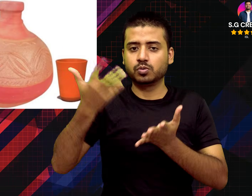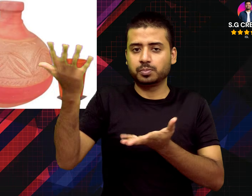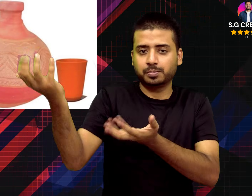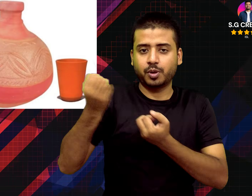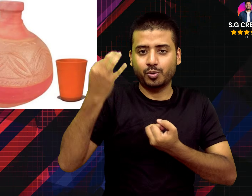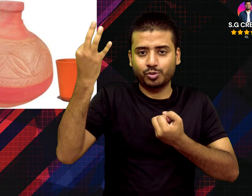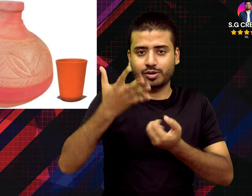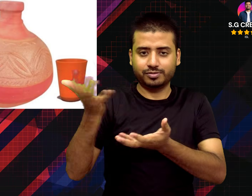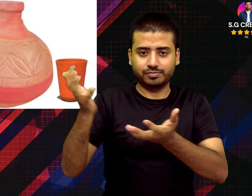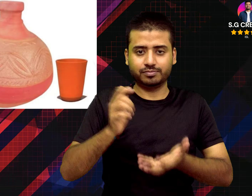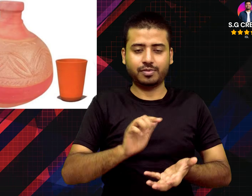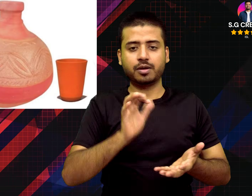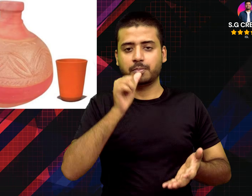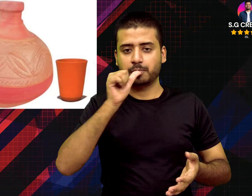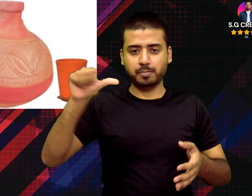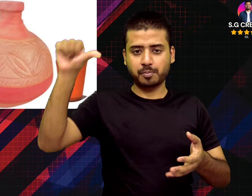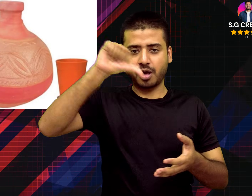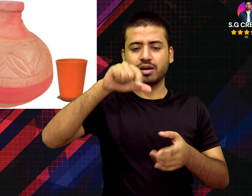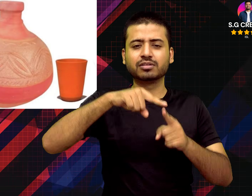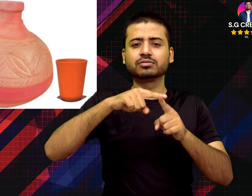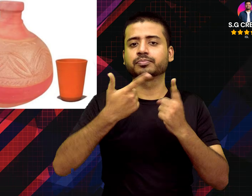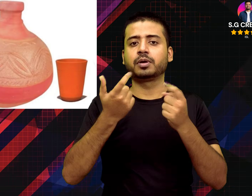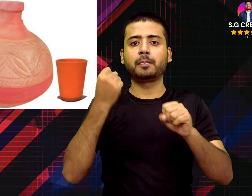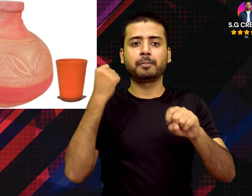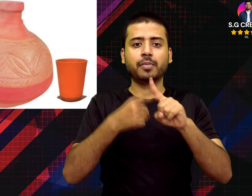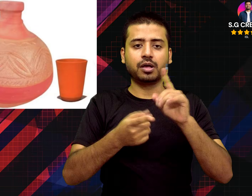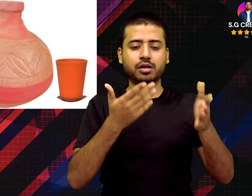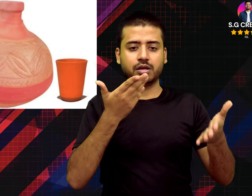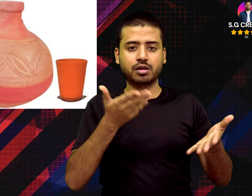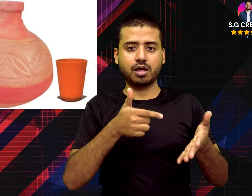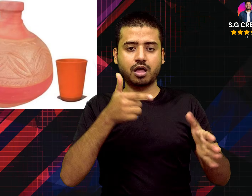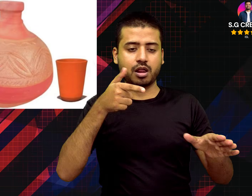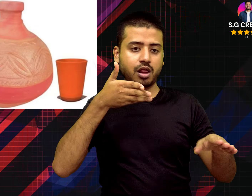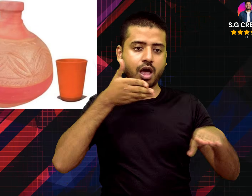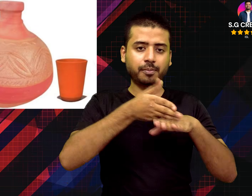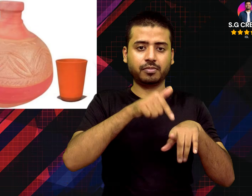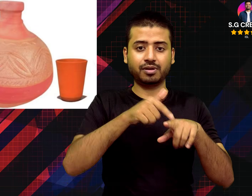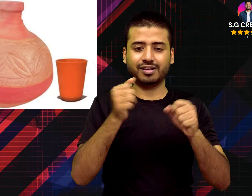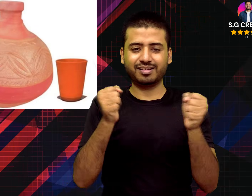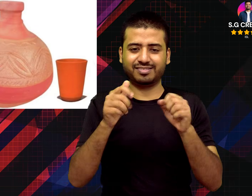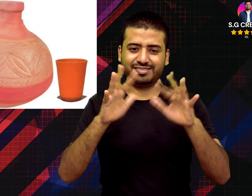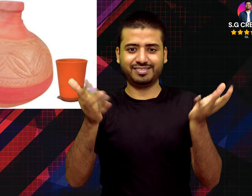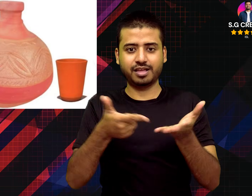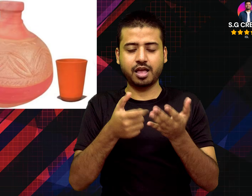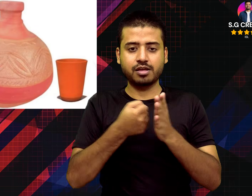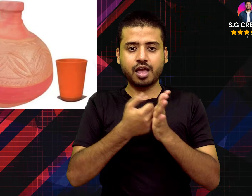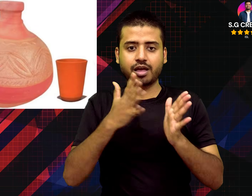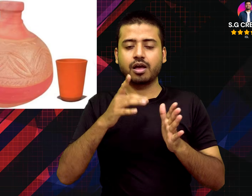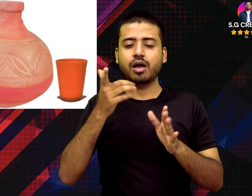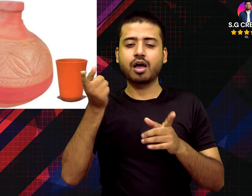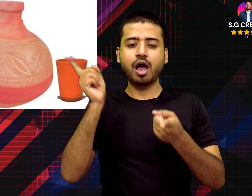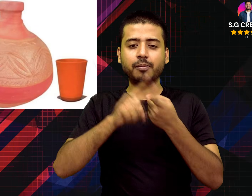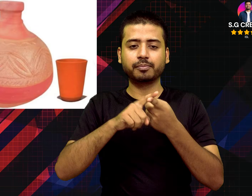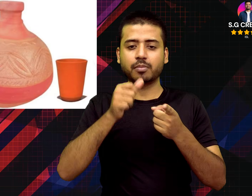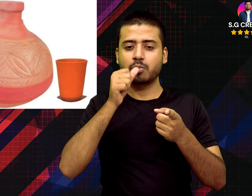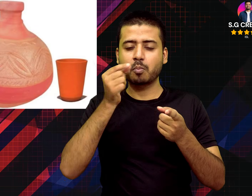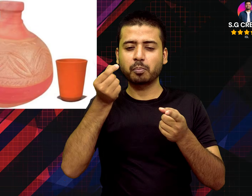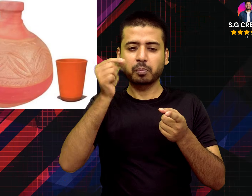porous nature. When an earthen pot becomes contaminated by unwashed hands, saliva, or oils, it does not just